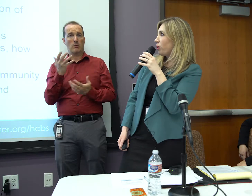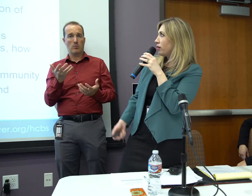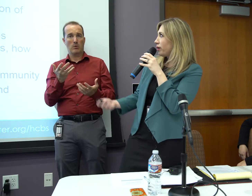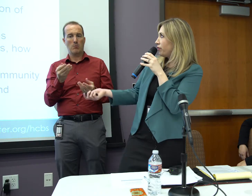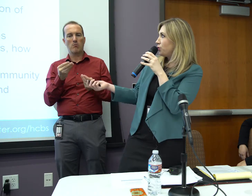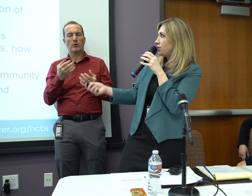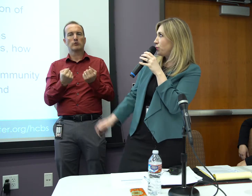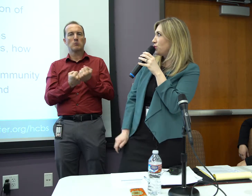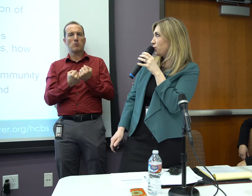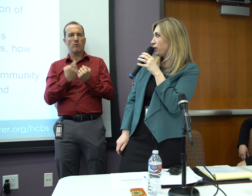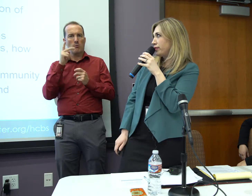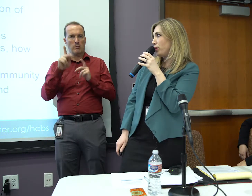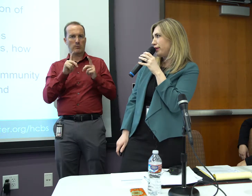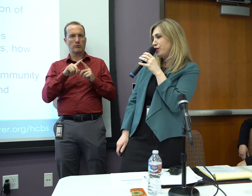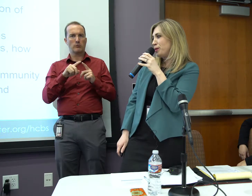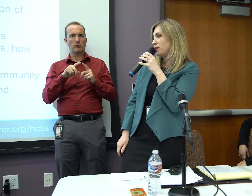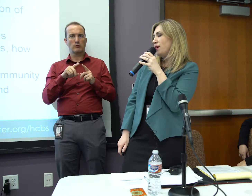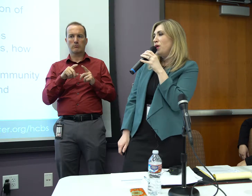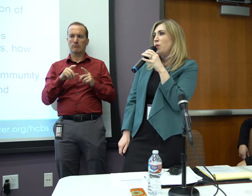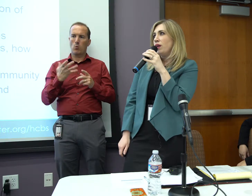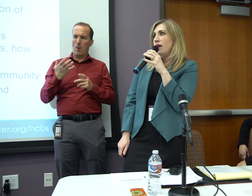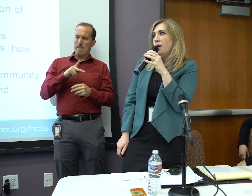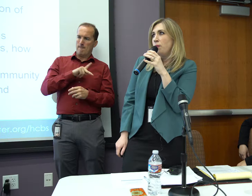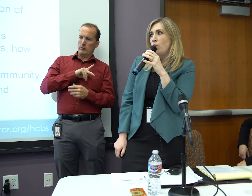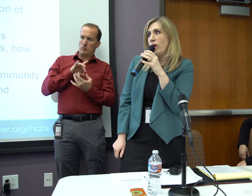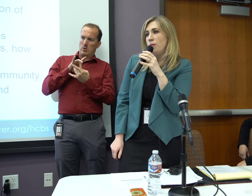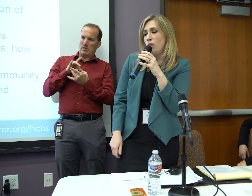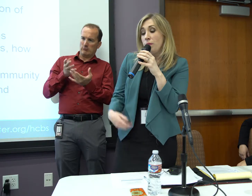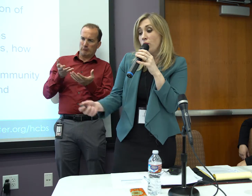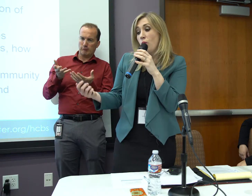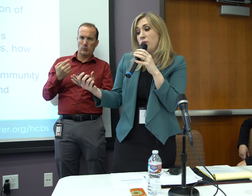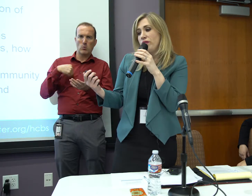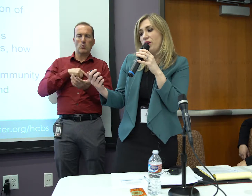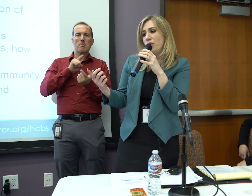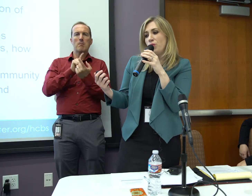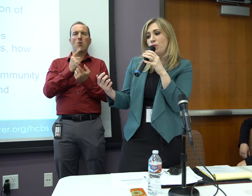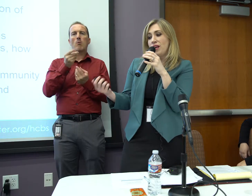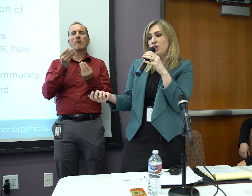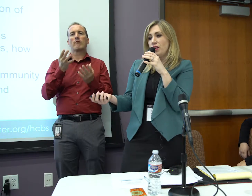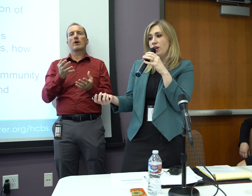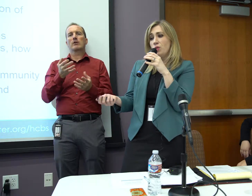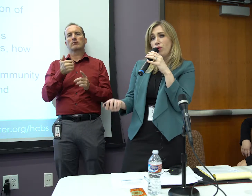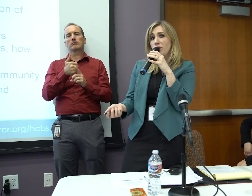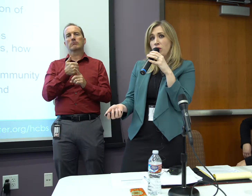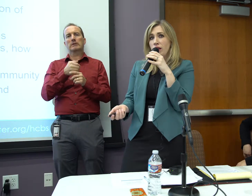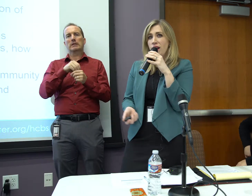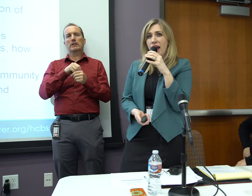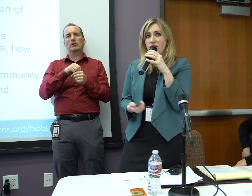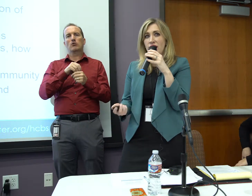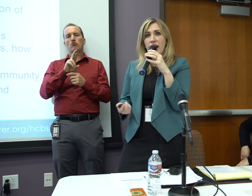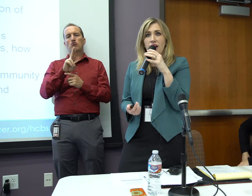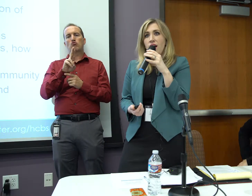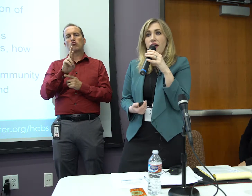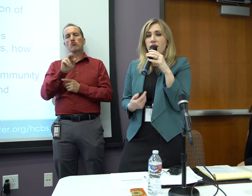provide support for individuals to pursue personal relationships. We met with one provider who was actually in a rural community,